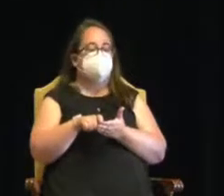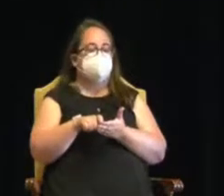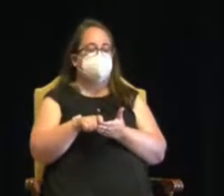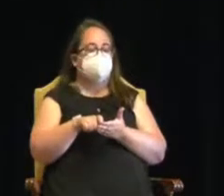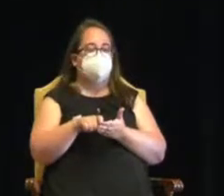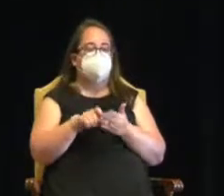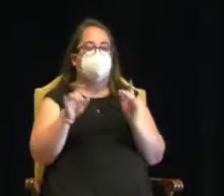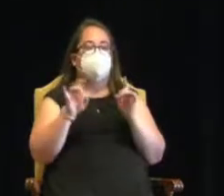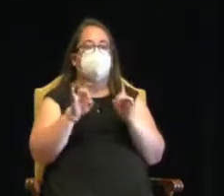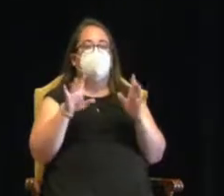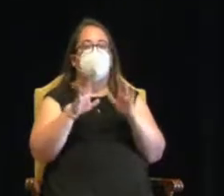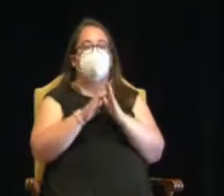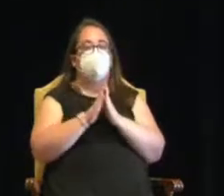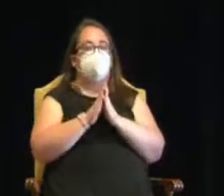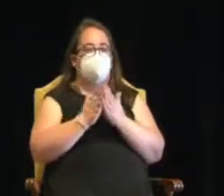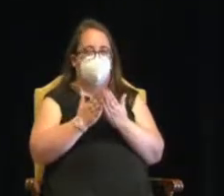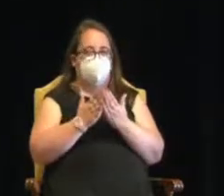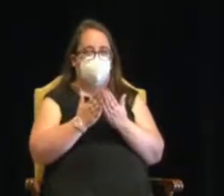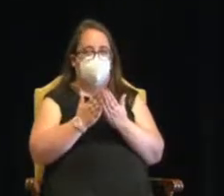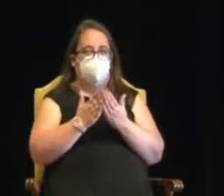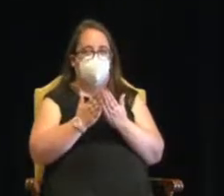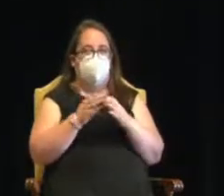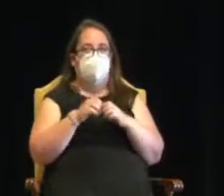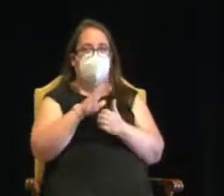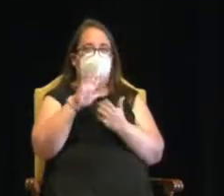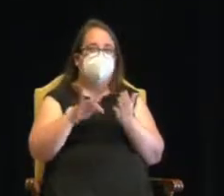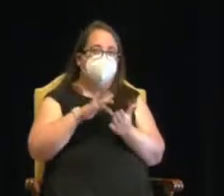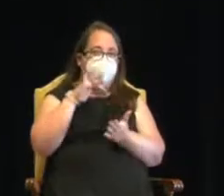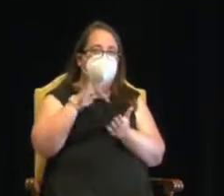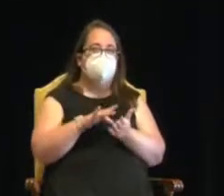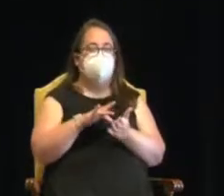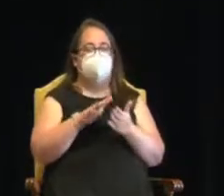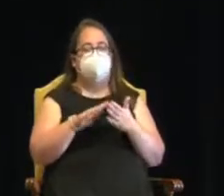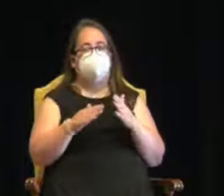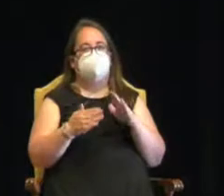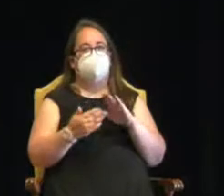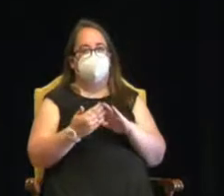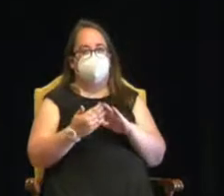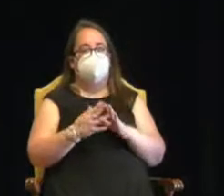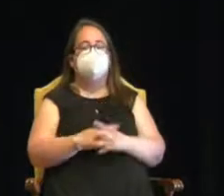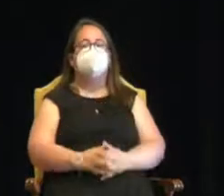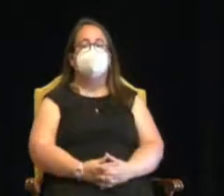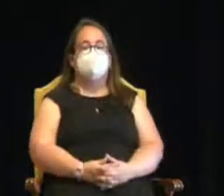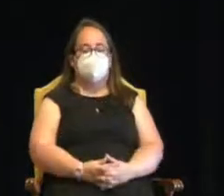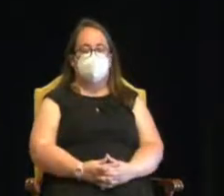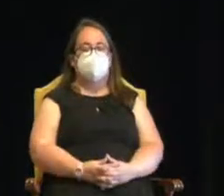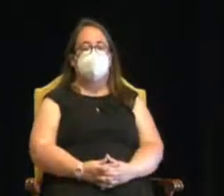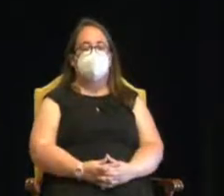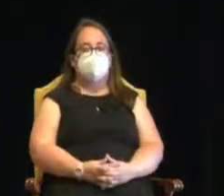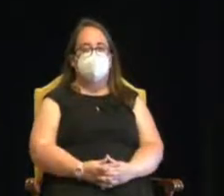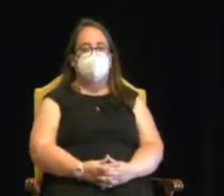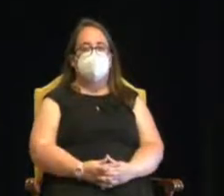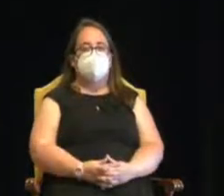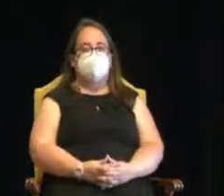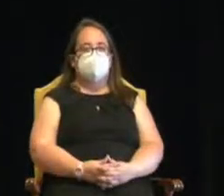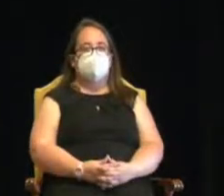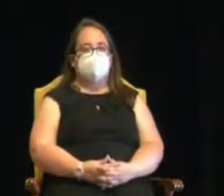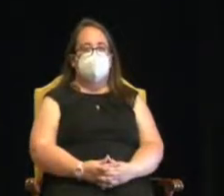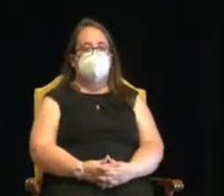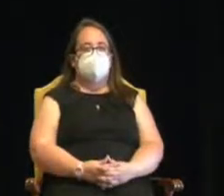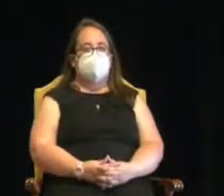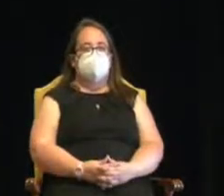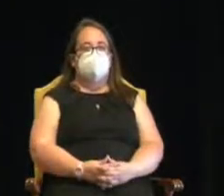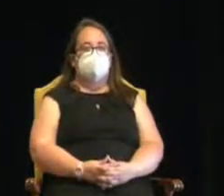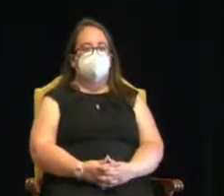of a horror novel in the middle of a city. And I was thinking about the fact that we're all actually a little